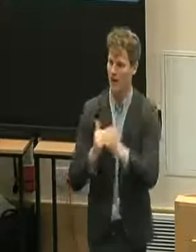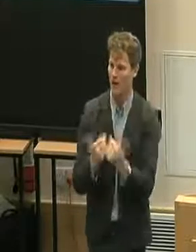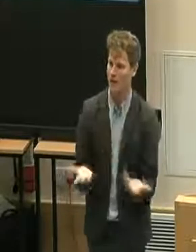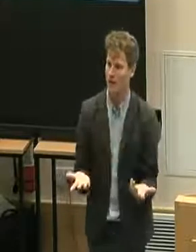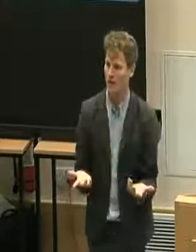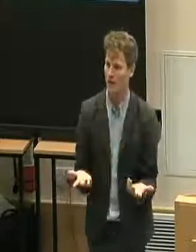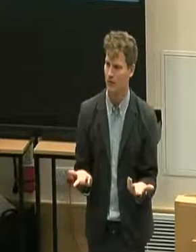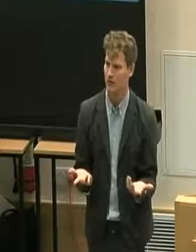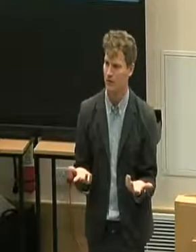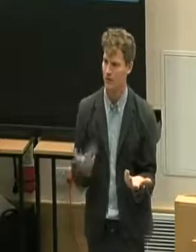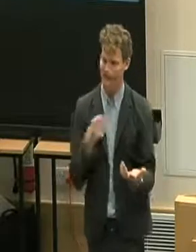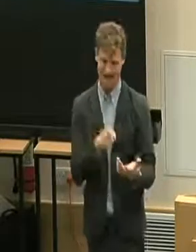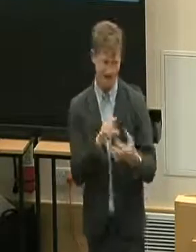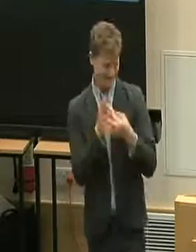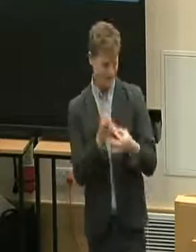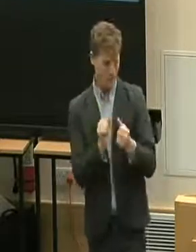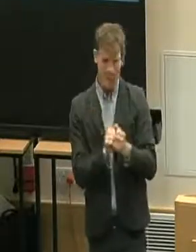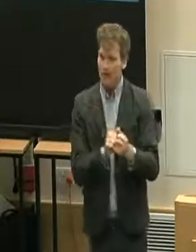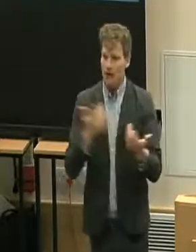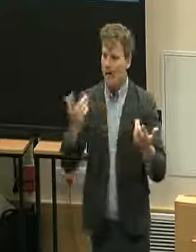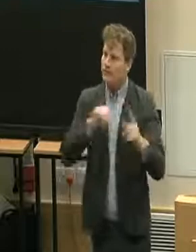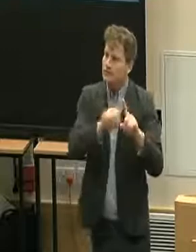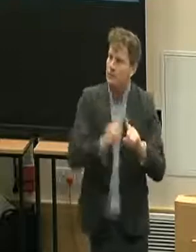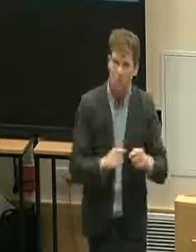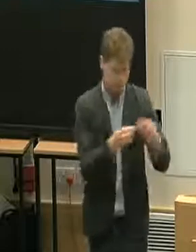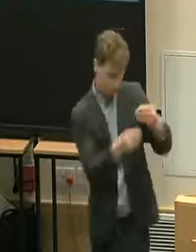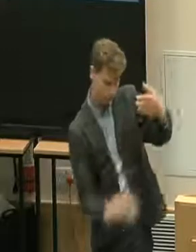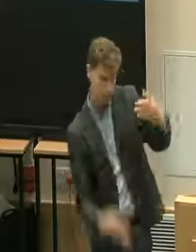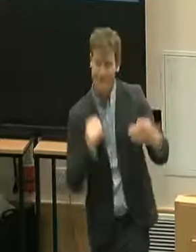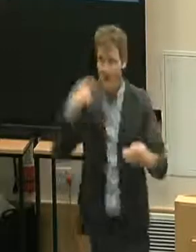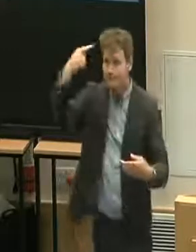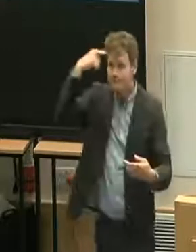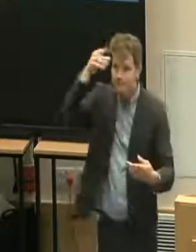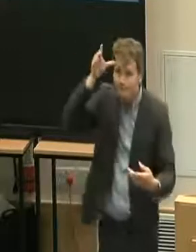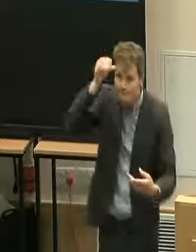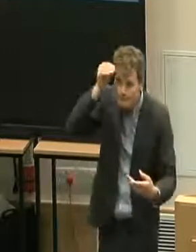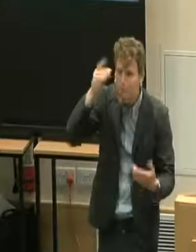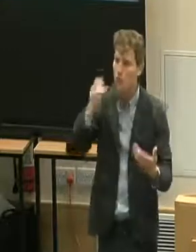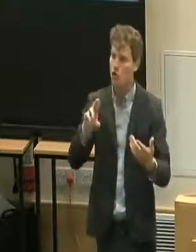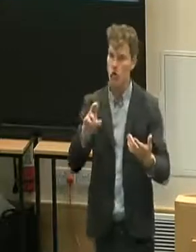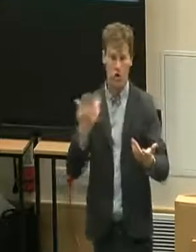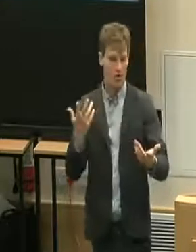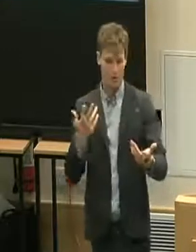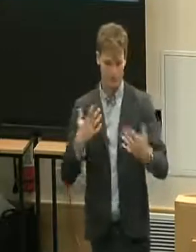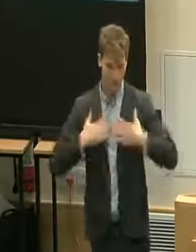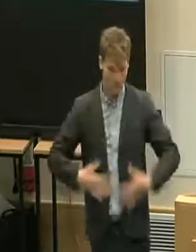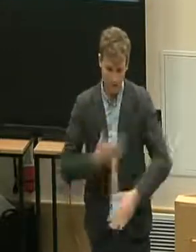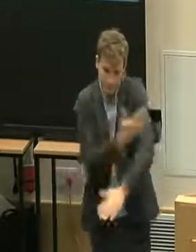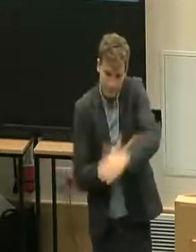sensory impairment, a cognitive impairment, between something that is, if you like, residing in the human